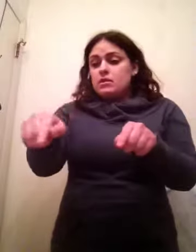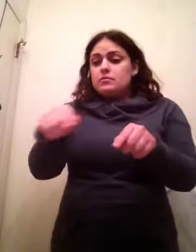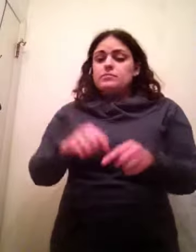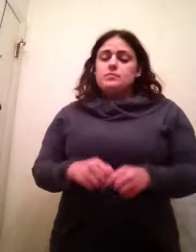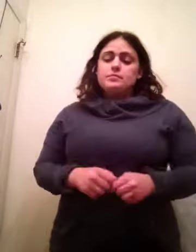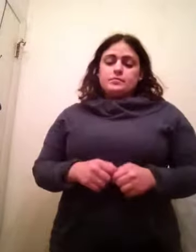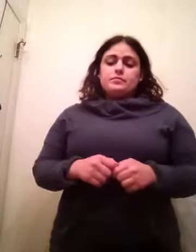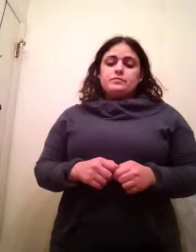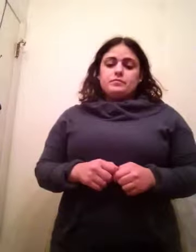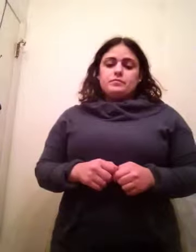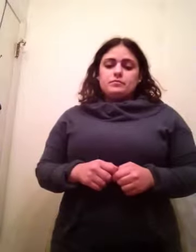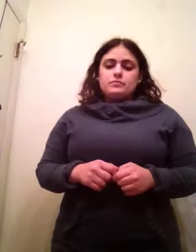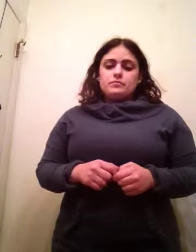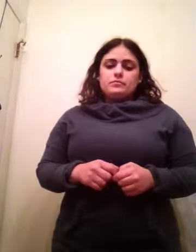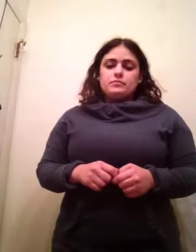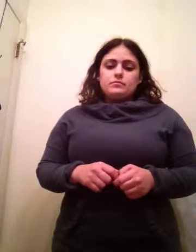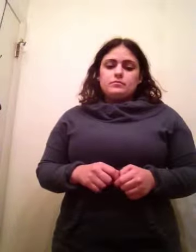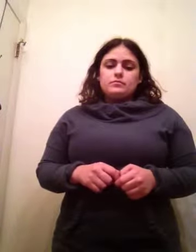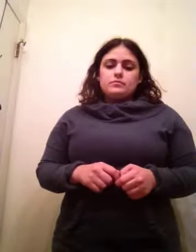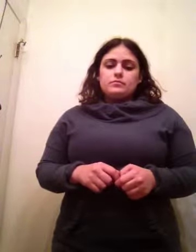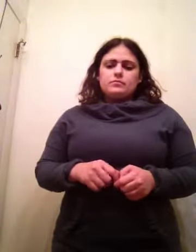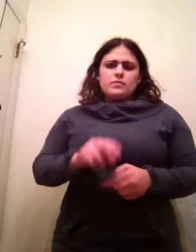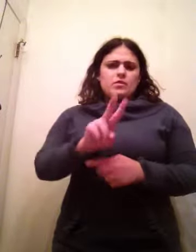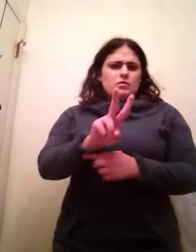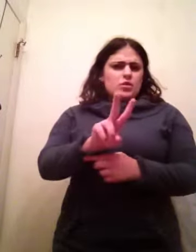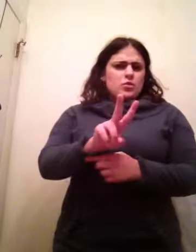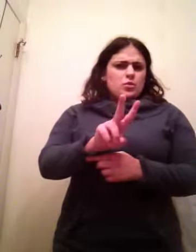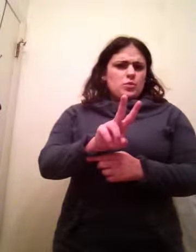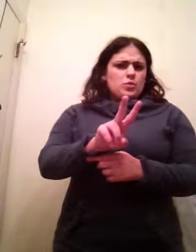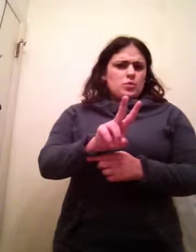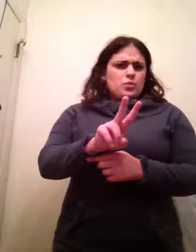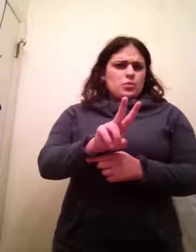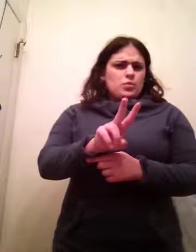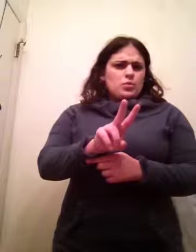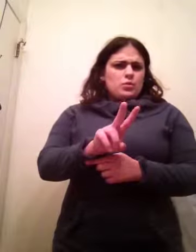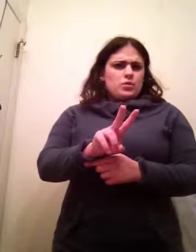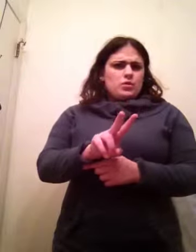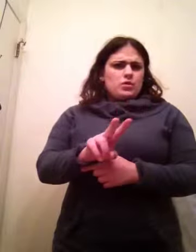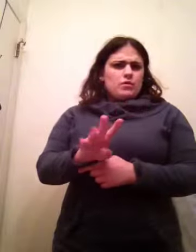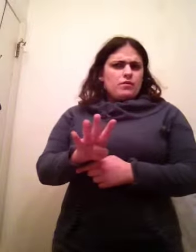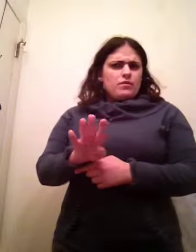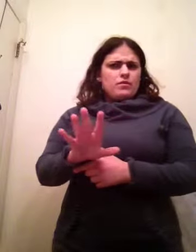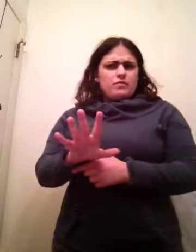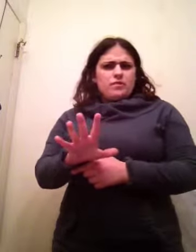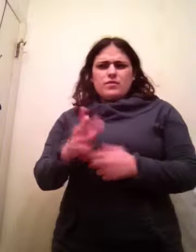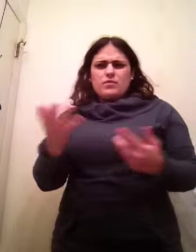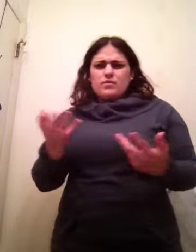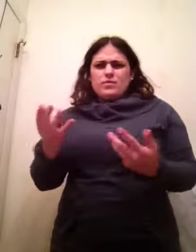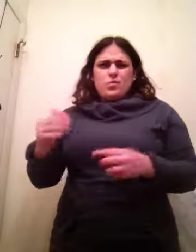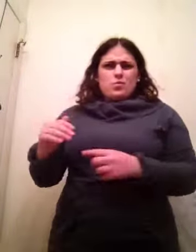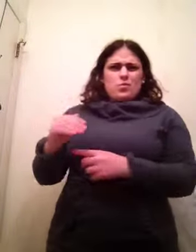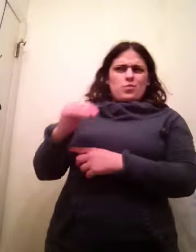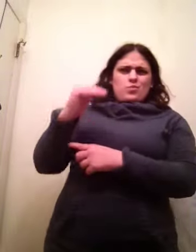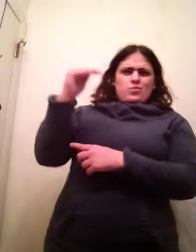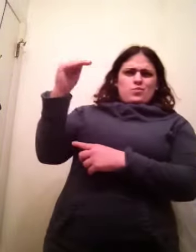to 45. What was that? What grew from only 2 of them in 1790 to 45